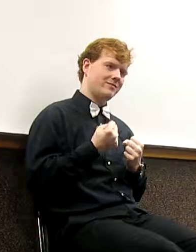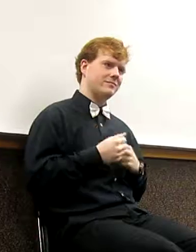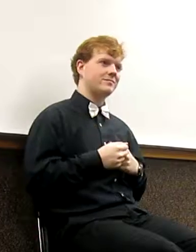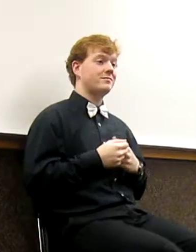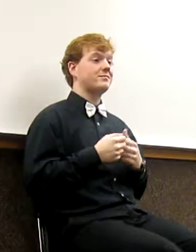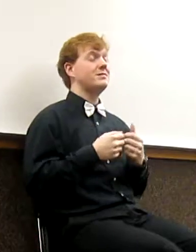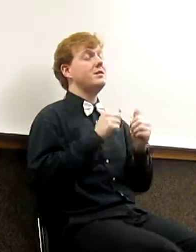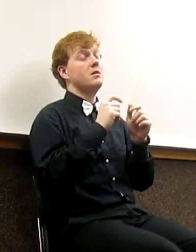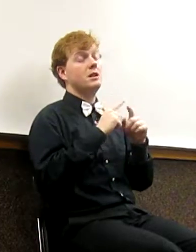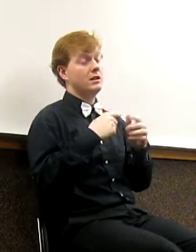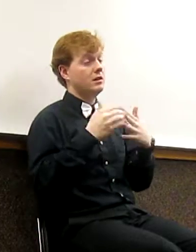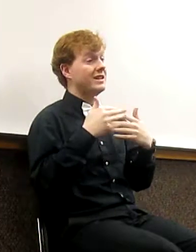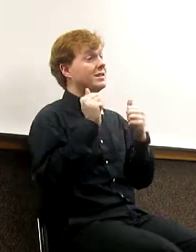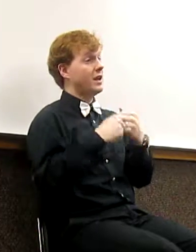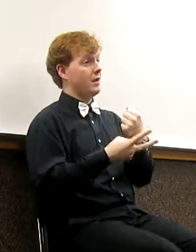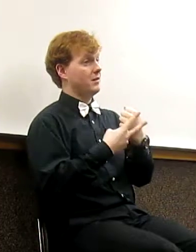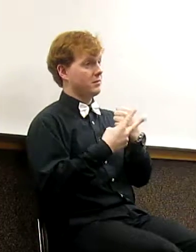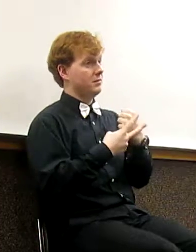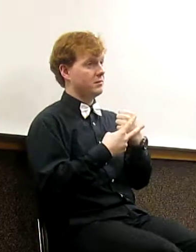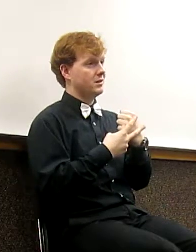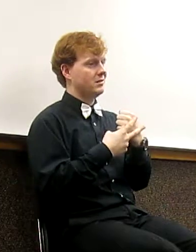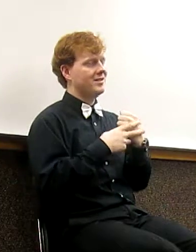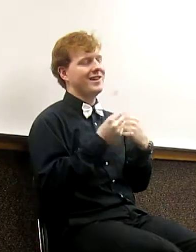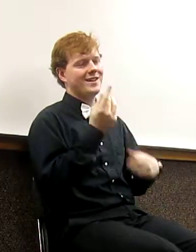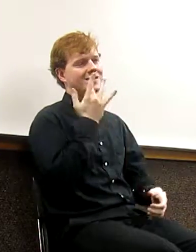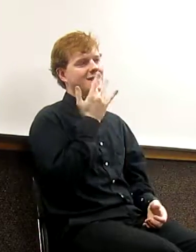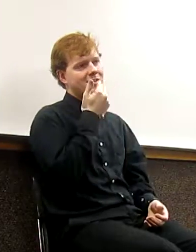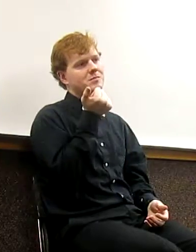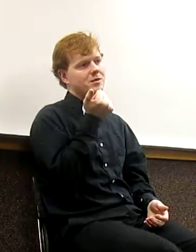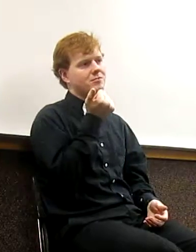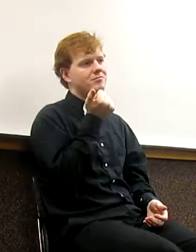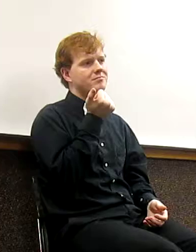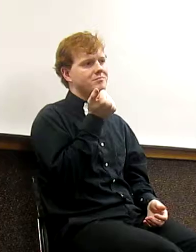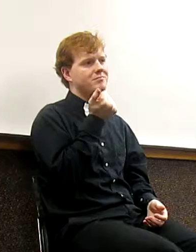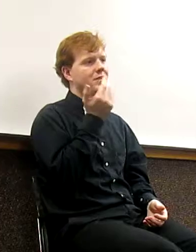preservative. Trans fat is, and yeah, the taste basically, like it